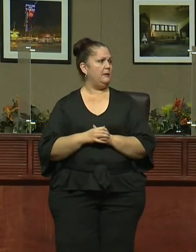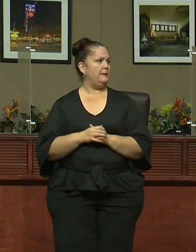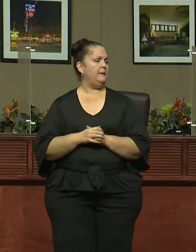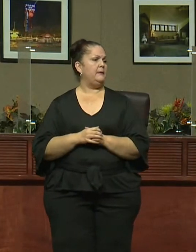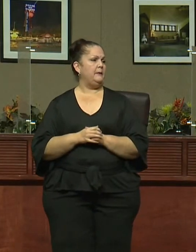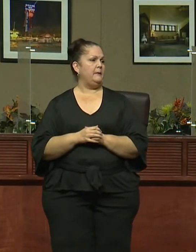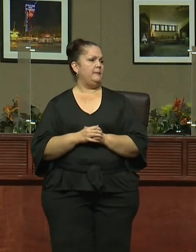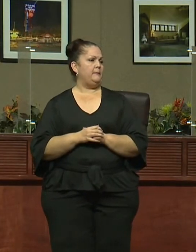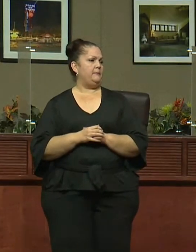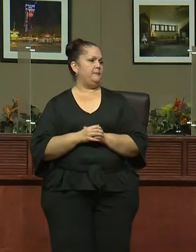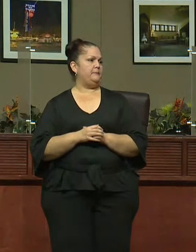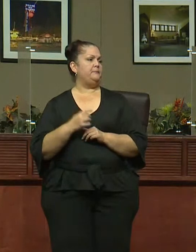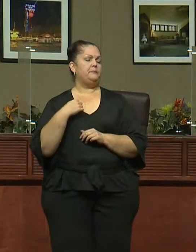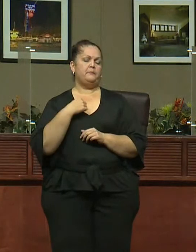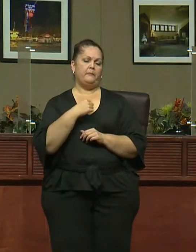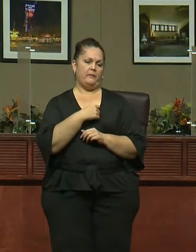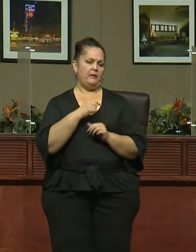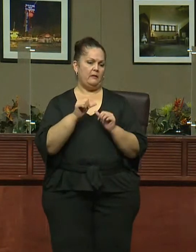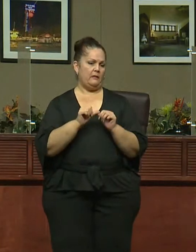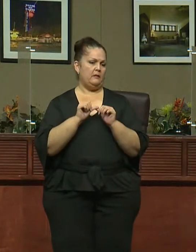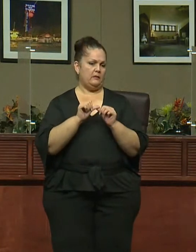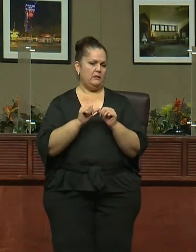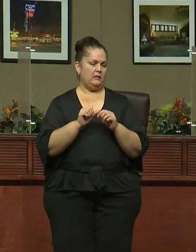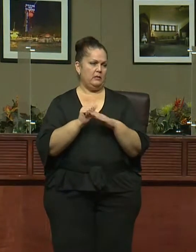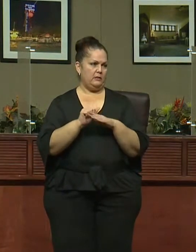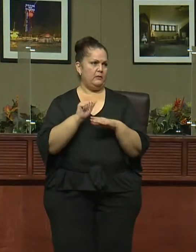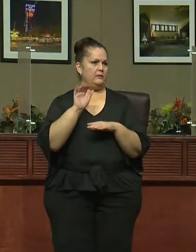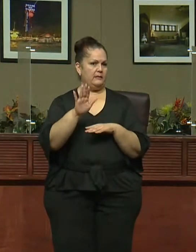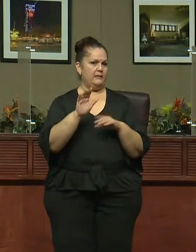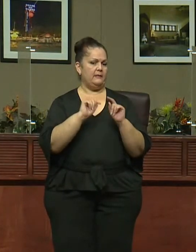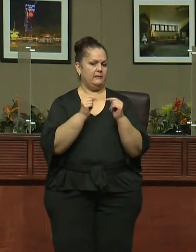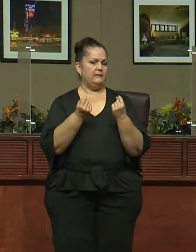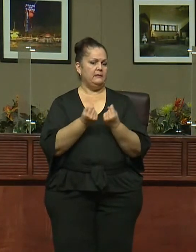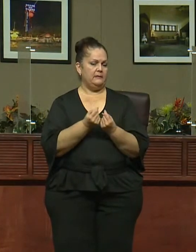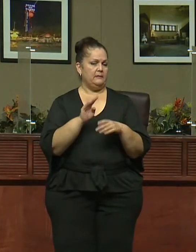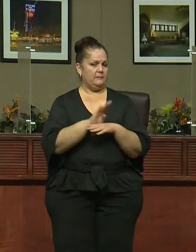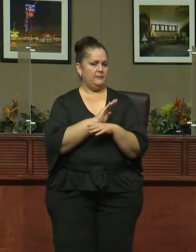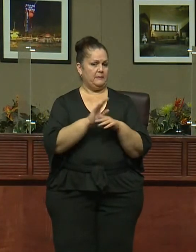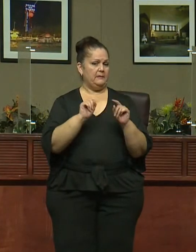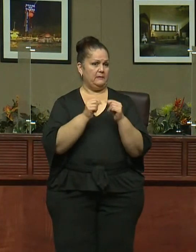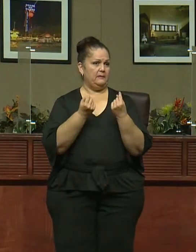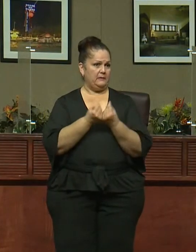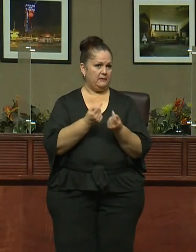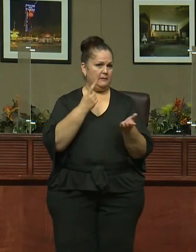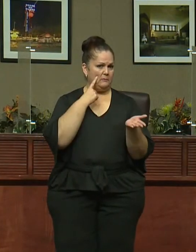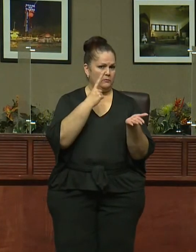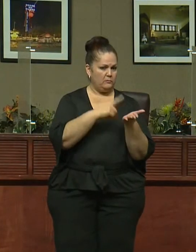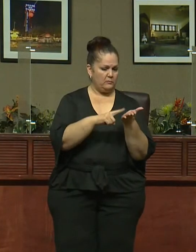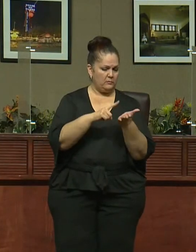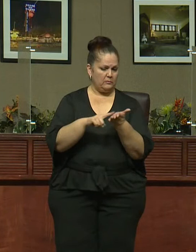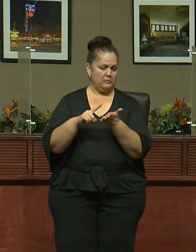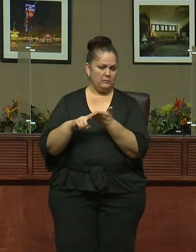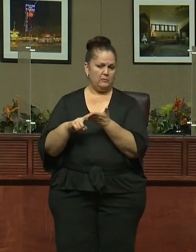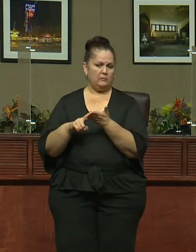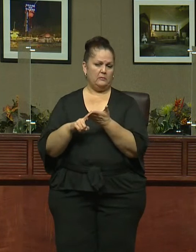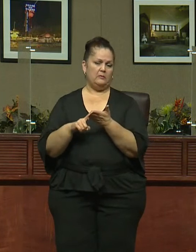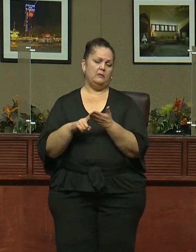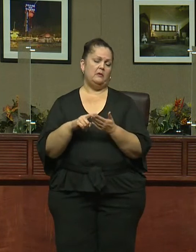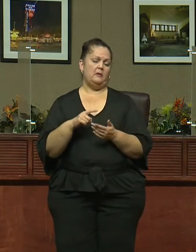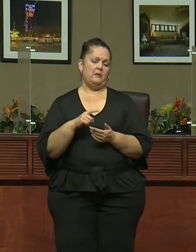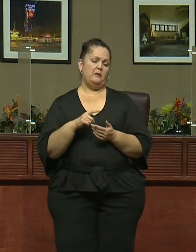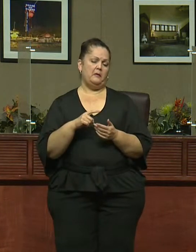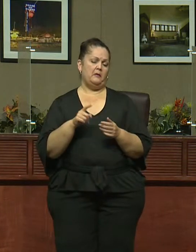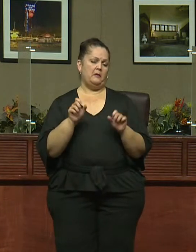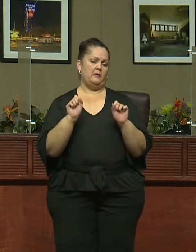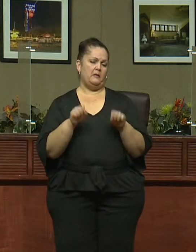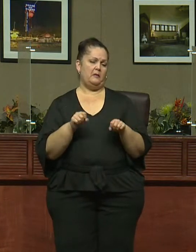We're going to continue to send our compliance teams out to monitor businesses. More than likely,